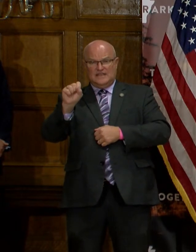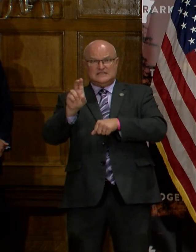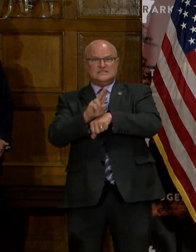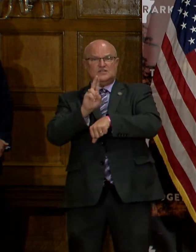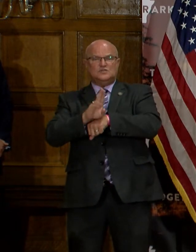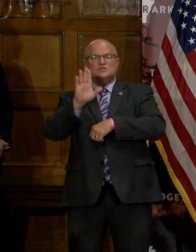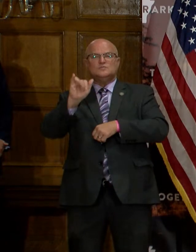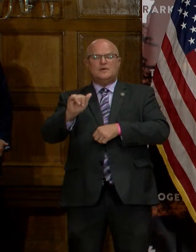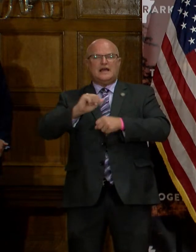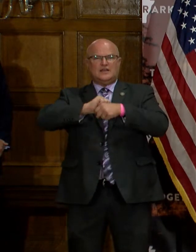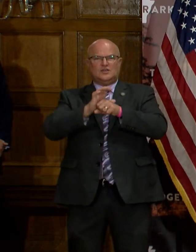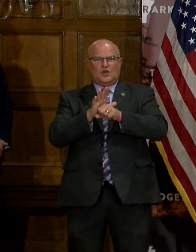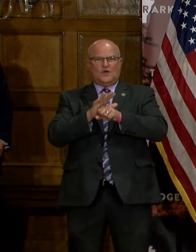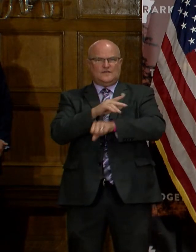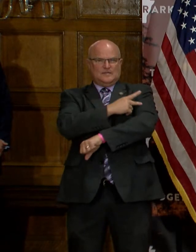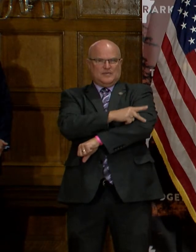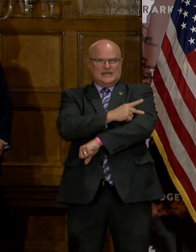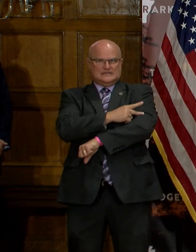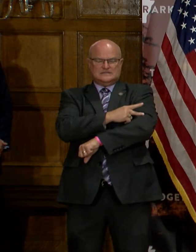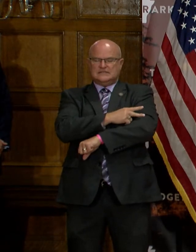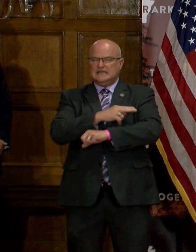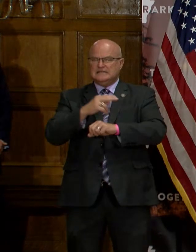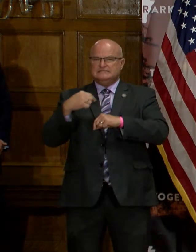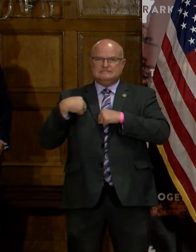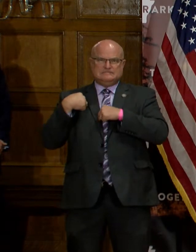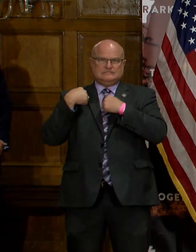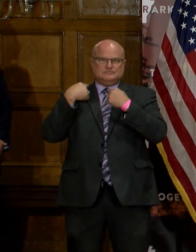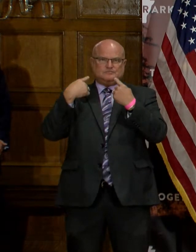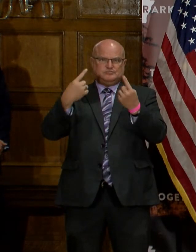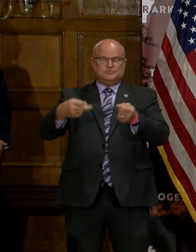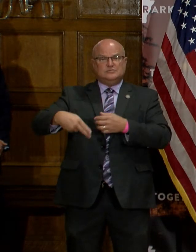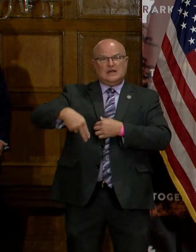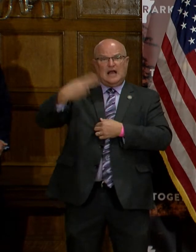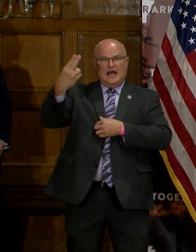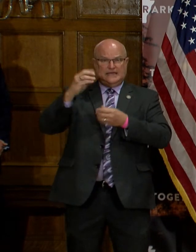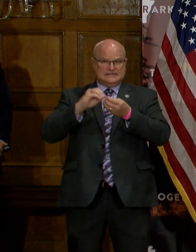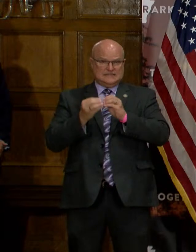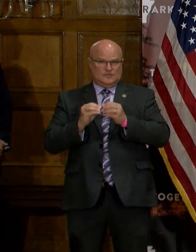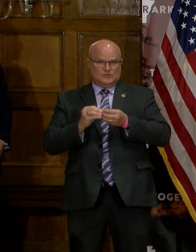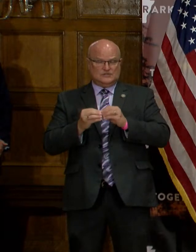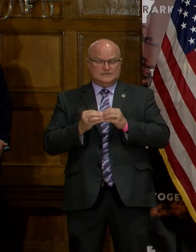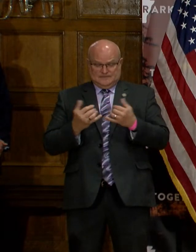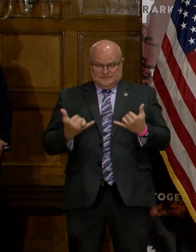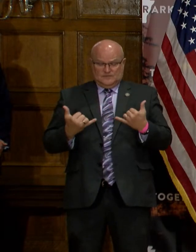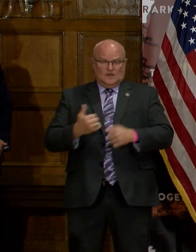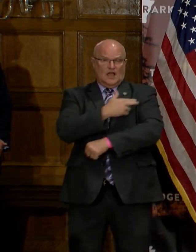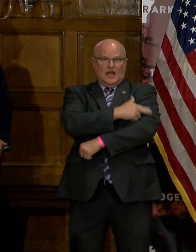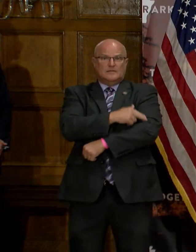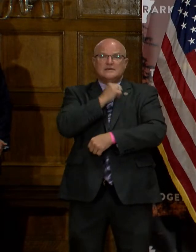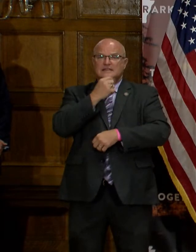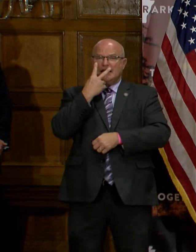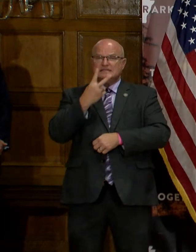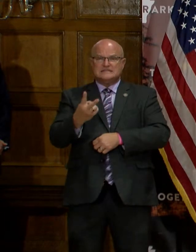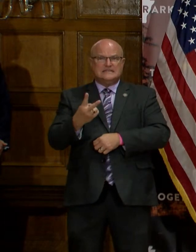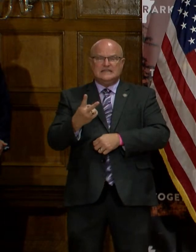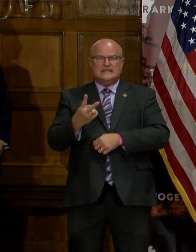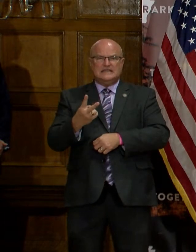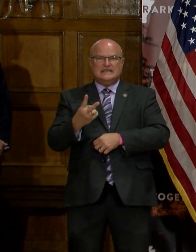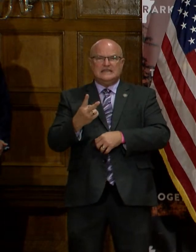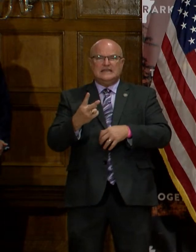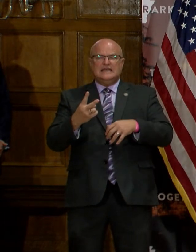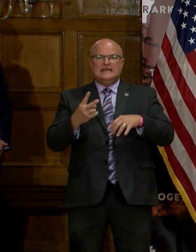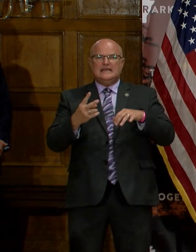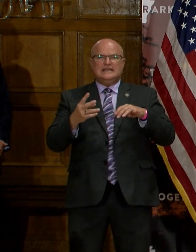by COVID patients. That's some of the highest numbers that we've seen in those areas. Currently, hospitals are not seeing any major deficiencies